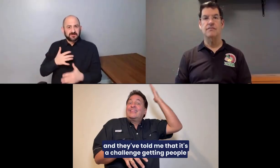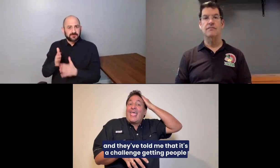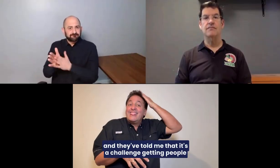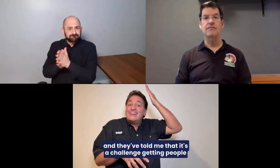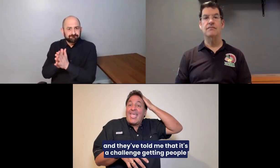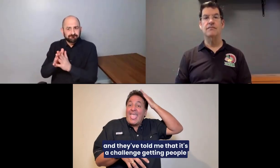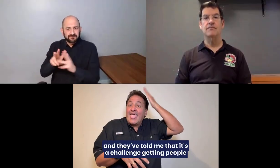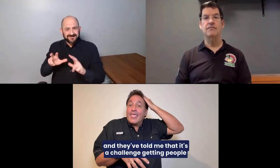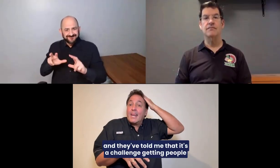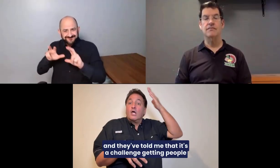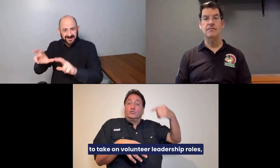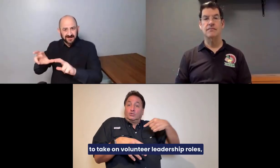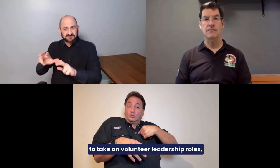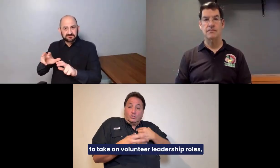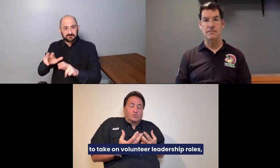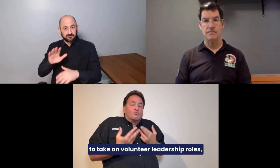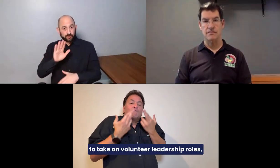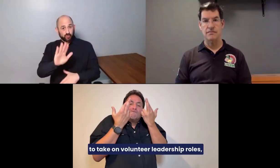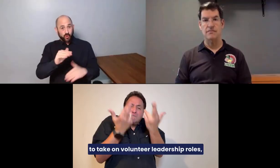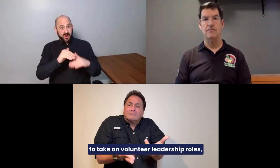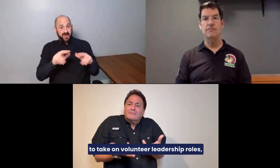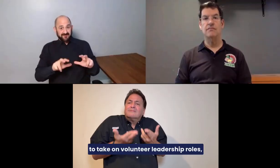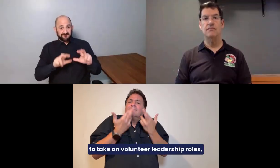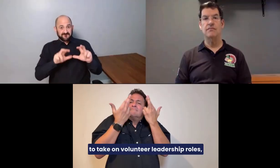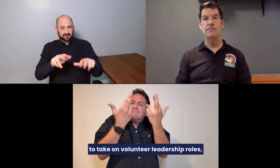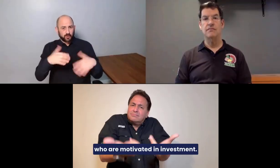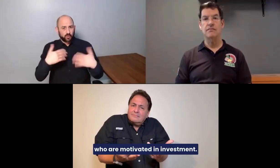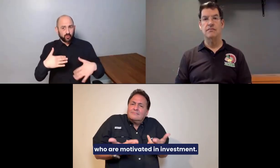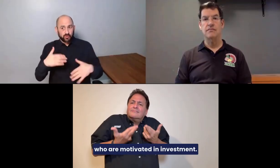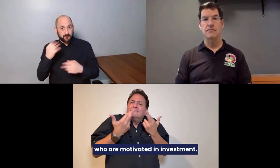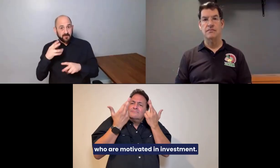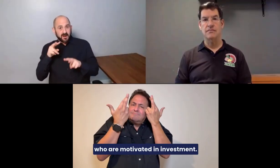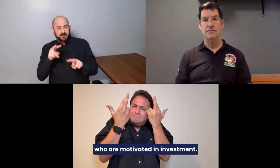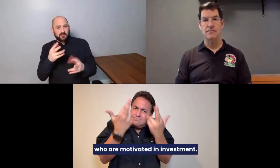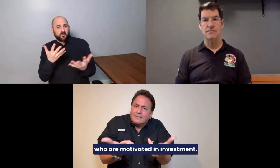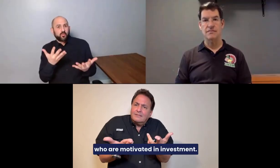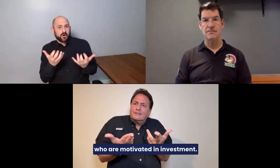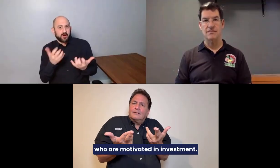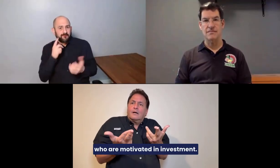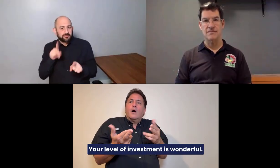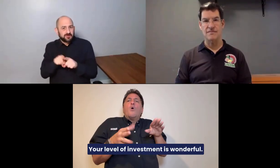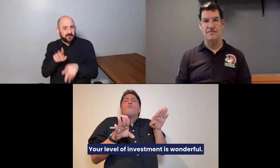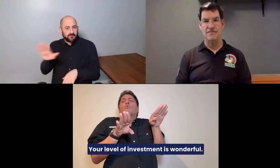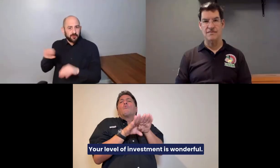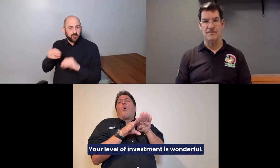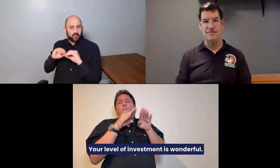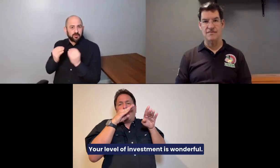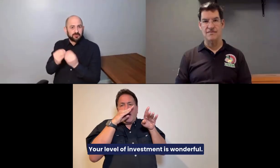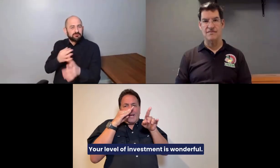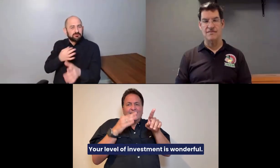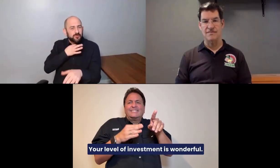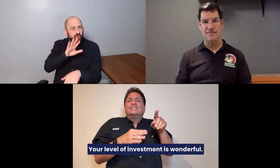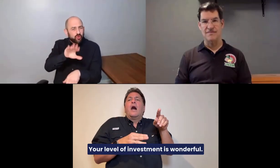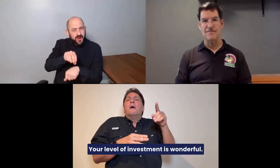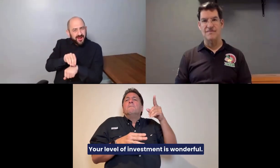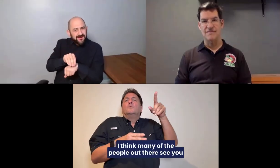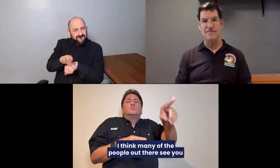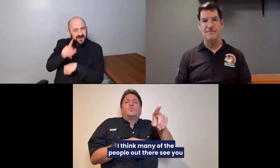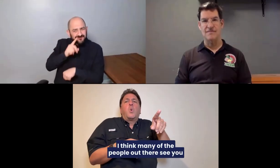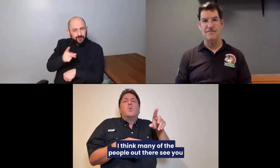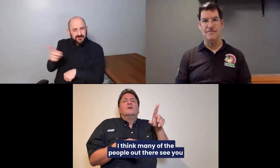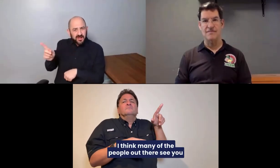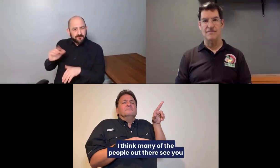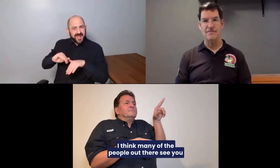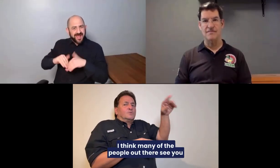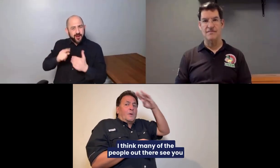me that it's a challenge getting people to take on volunteer leadership roles who are motivated in investment. Your level of investment is wonderful. I think